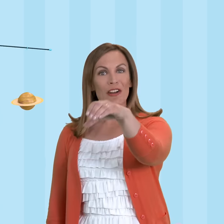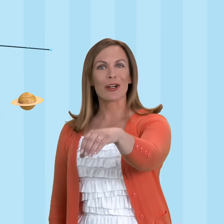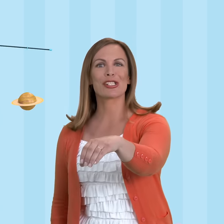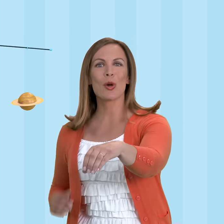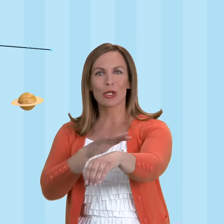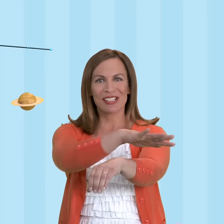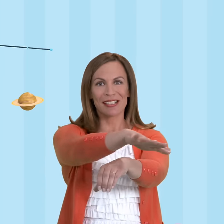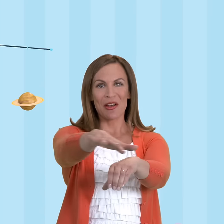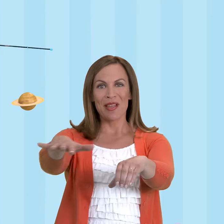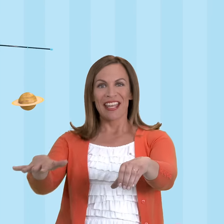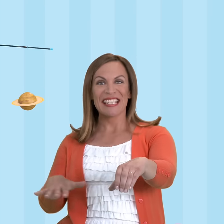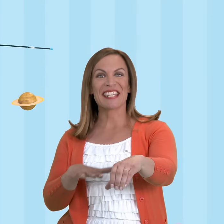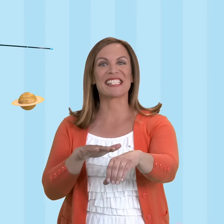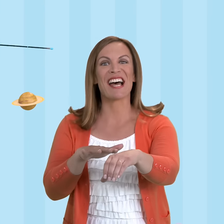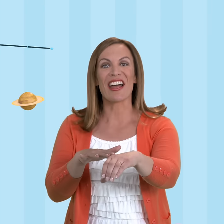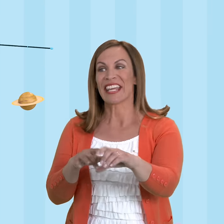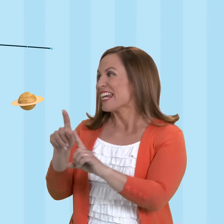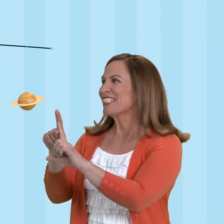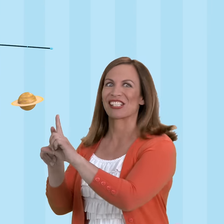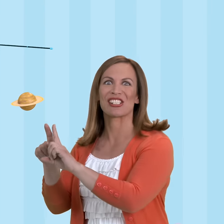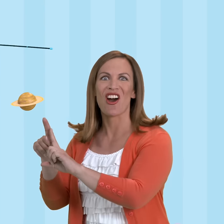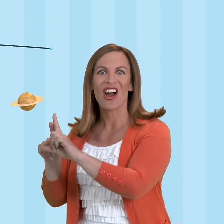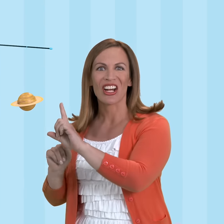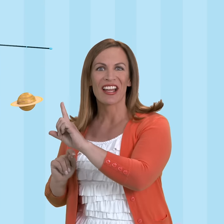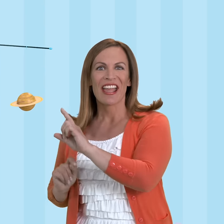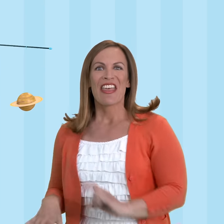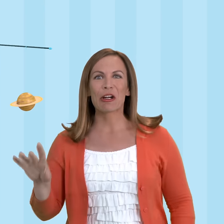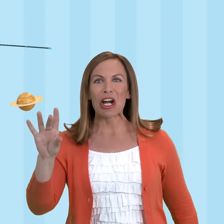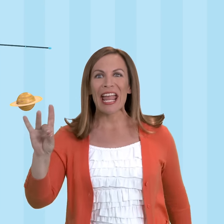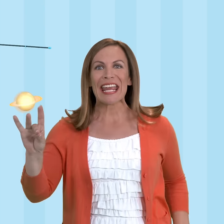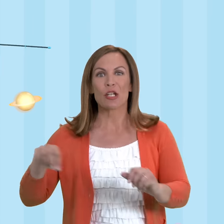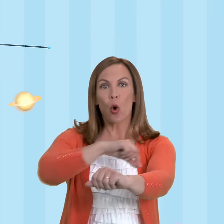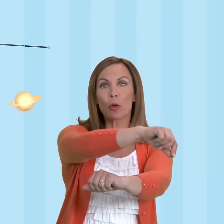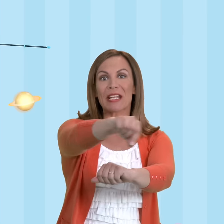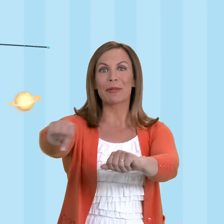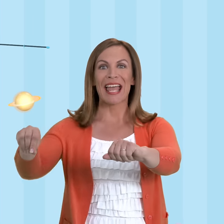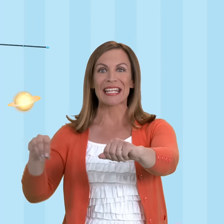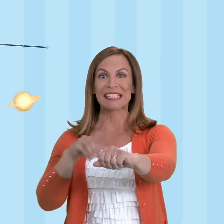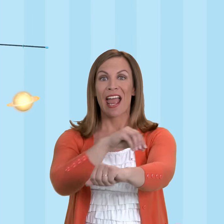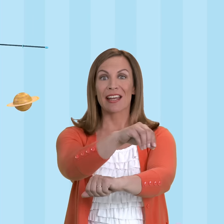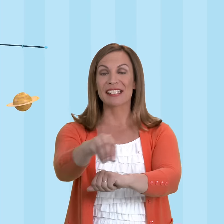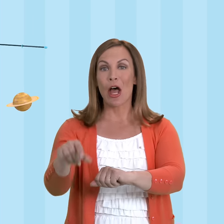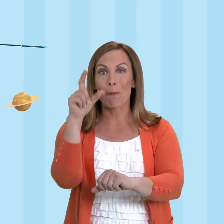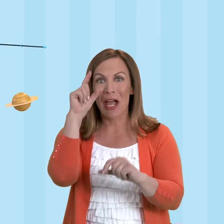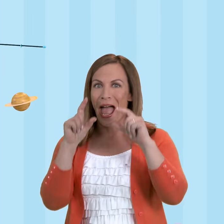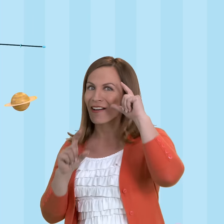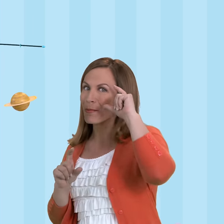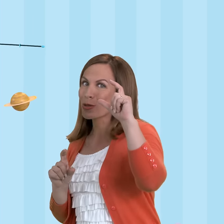our solar system is the sun. It's a star. There are 8 orbiting planets, and some have